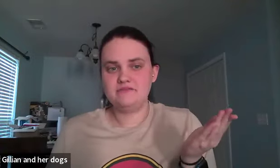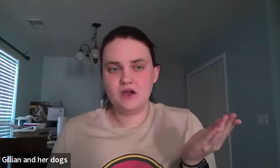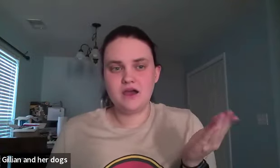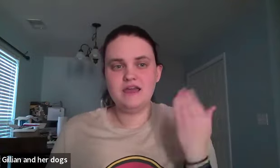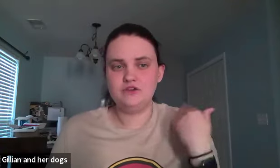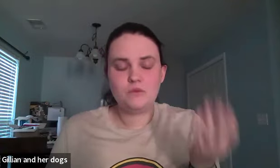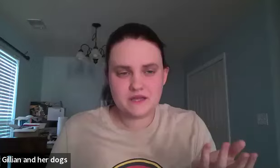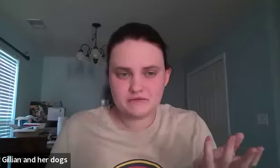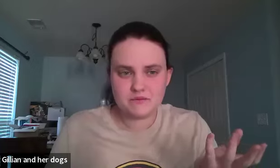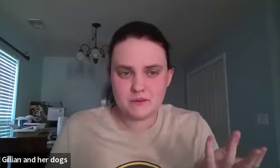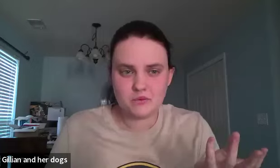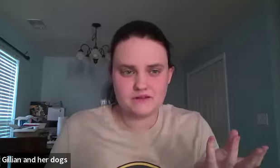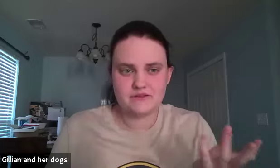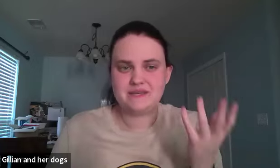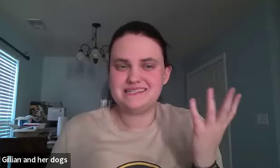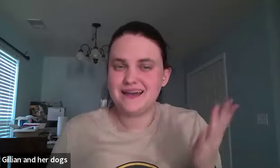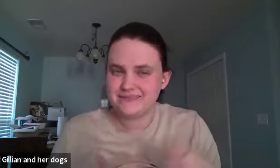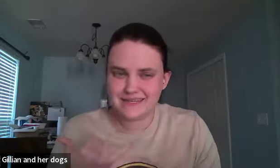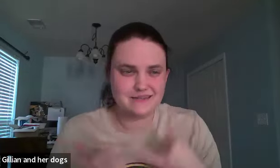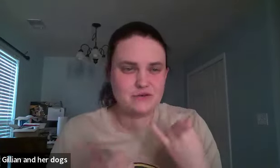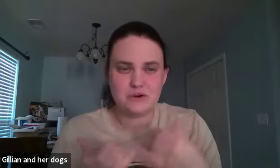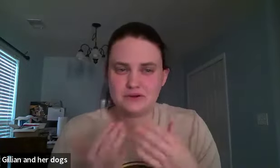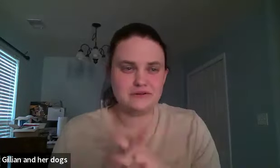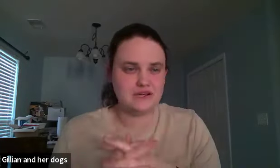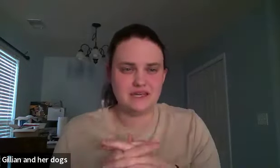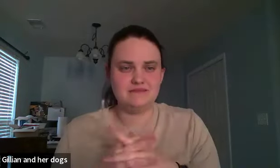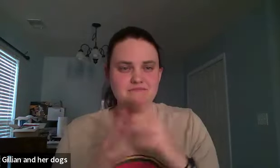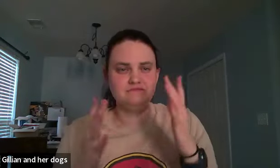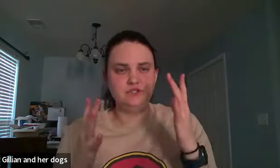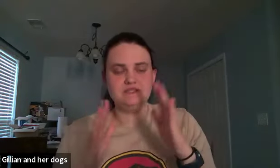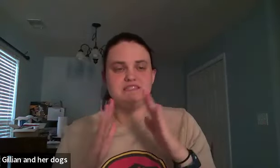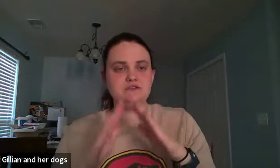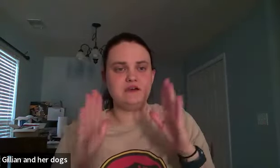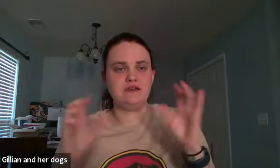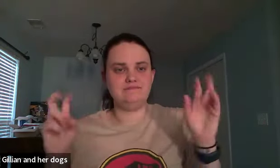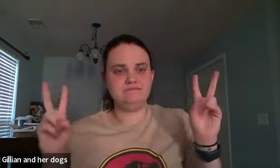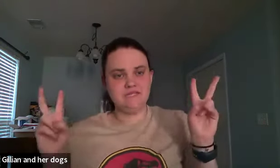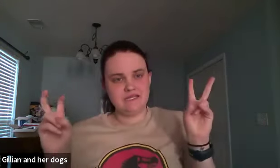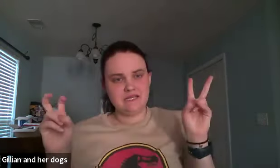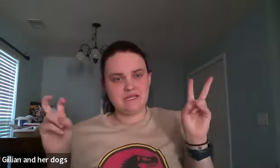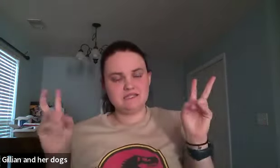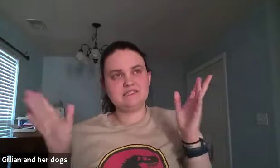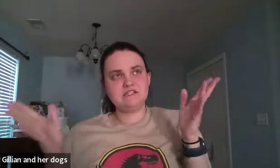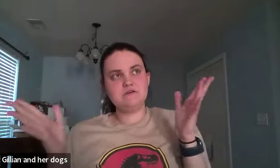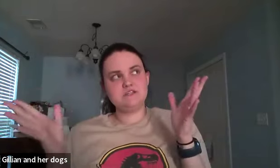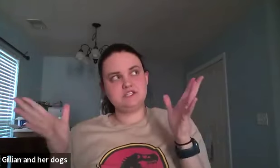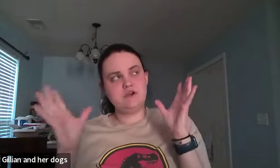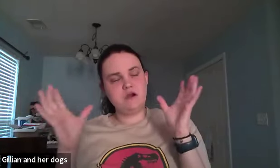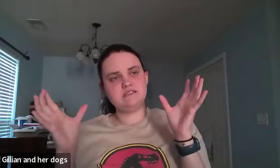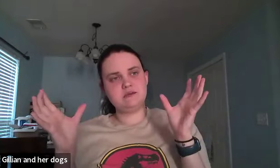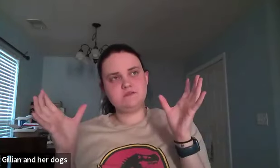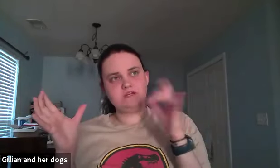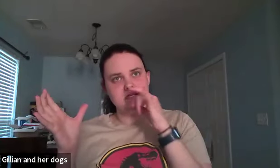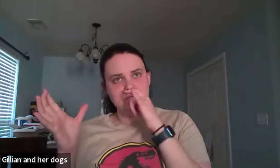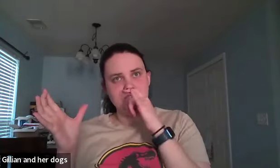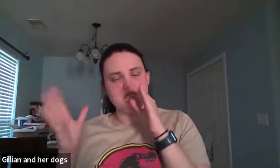if not, if you only can remember one of them, it's not the end of the world. Again, you can still sign because still in this concept of it, kids